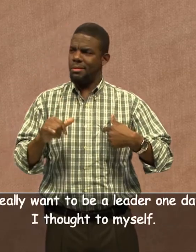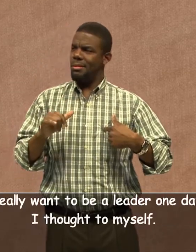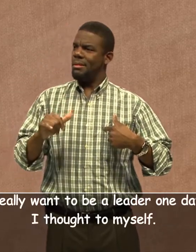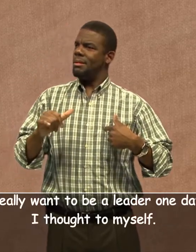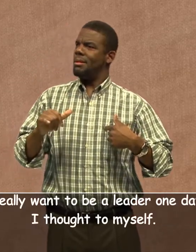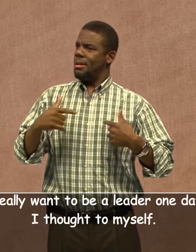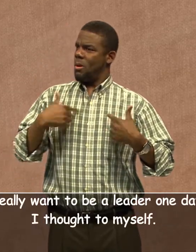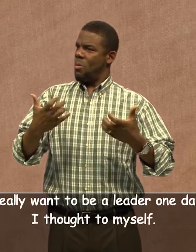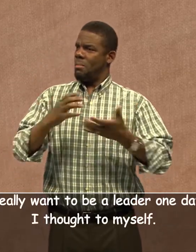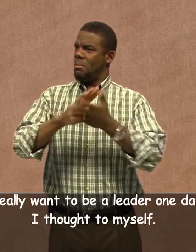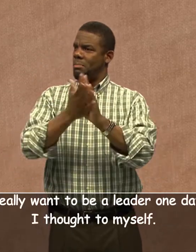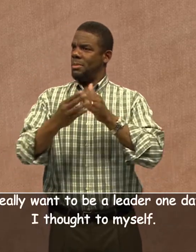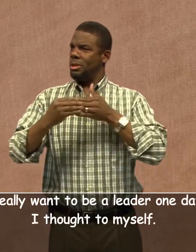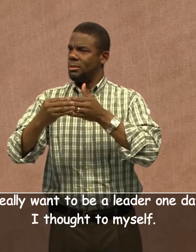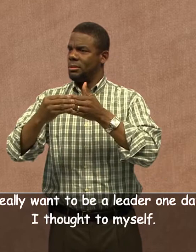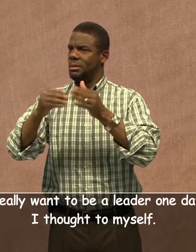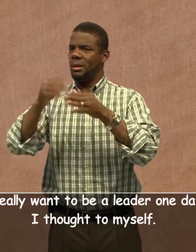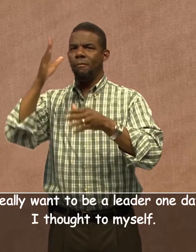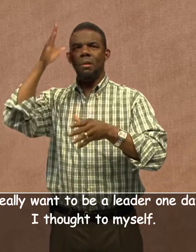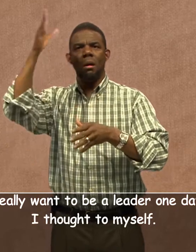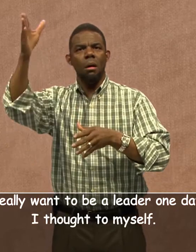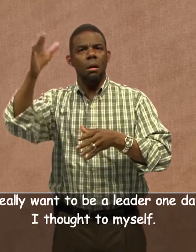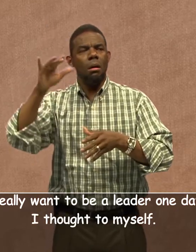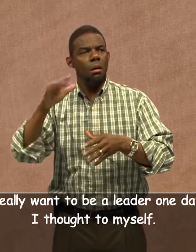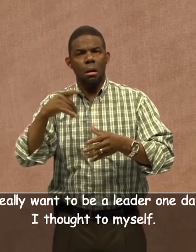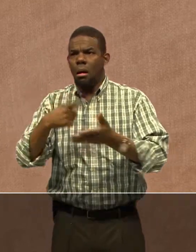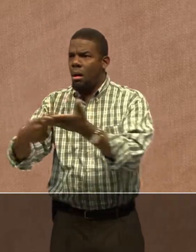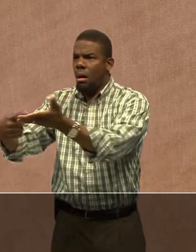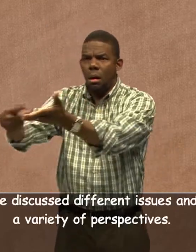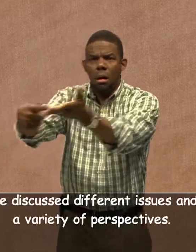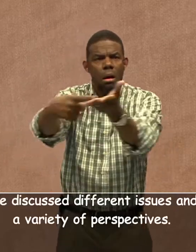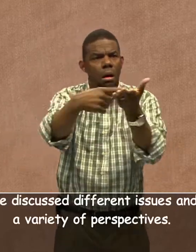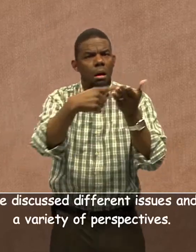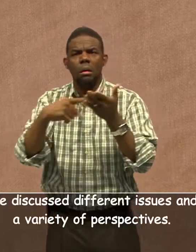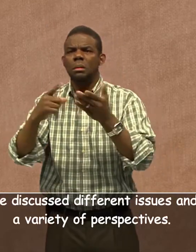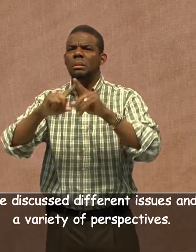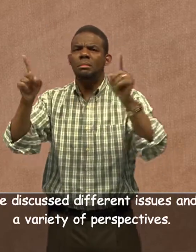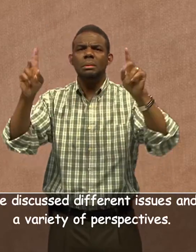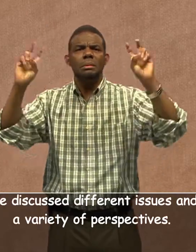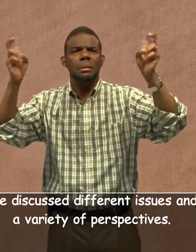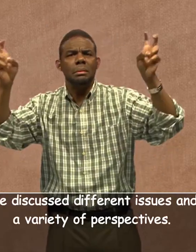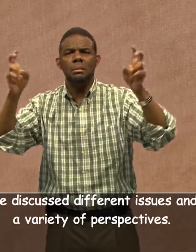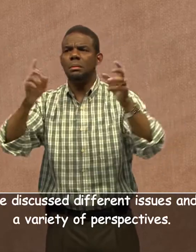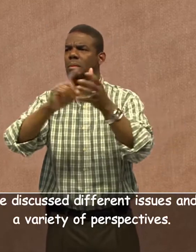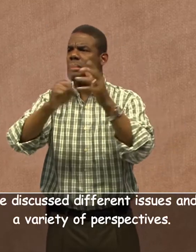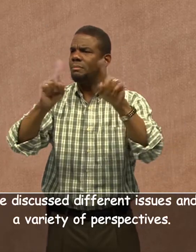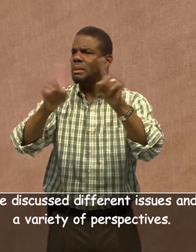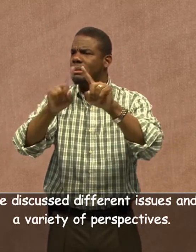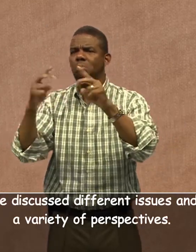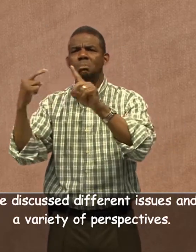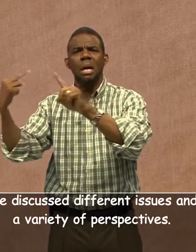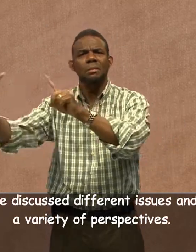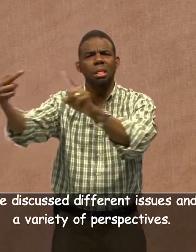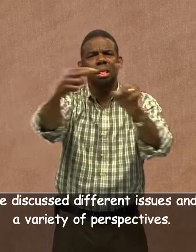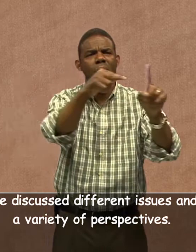I really want to be a leader one day, I thought to myself. We discussed different issues and a variety